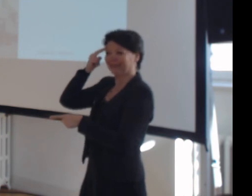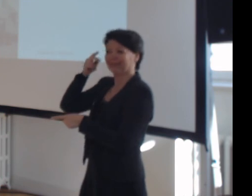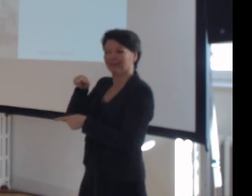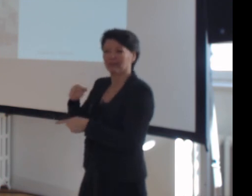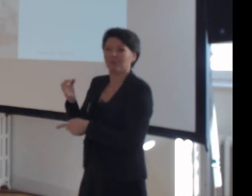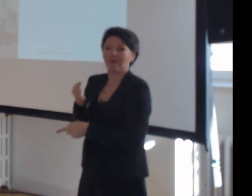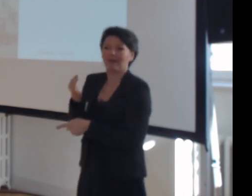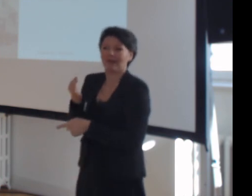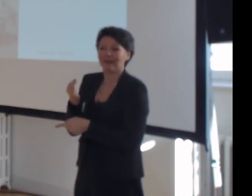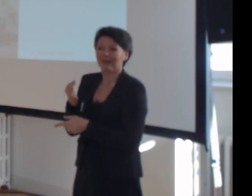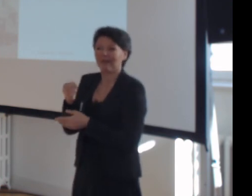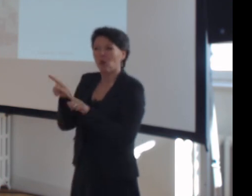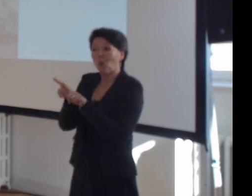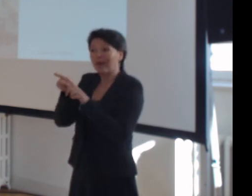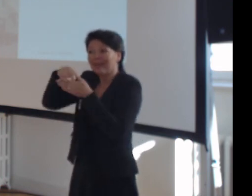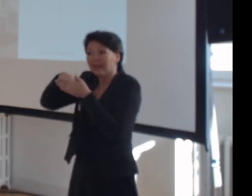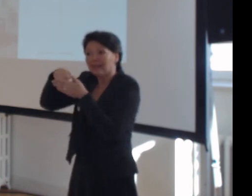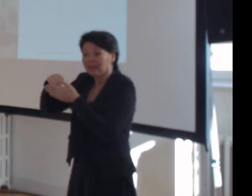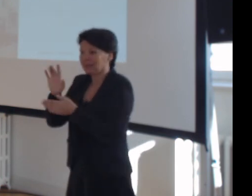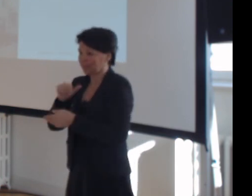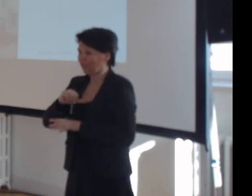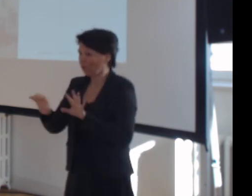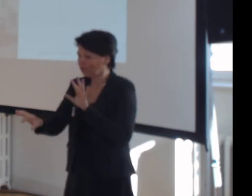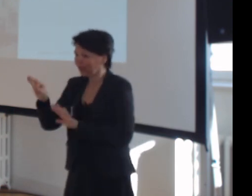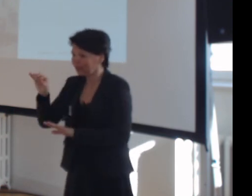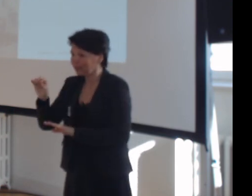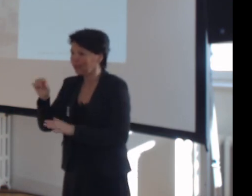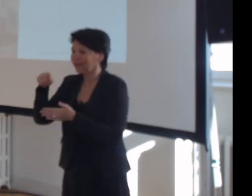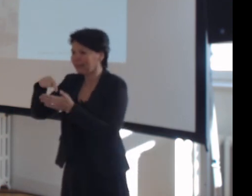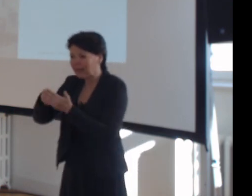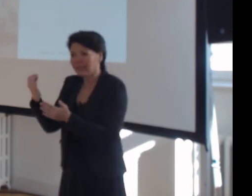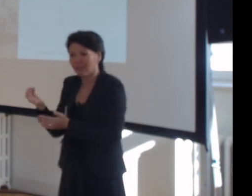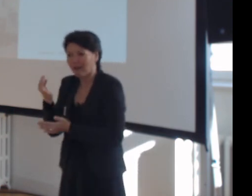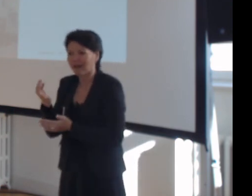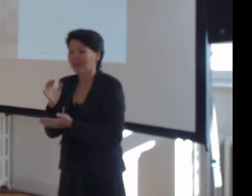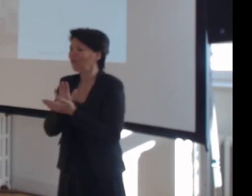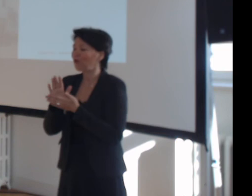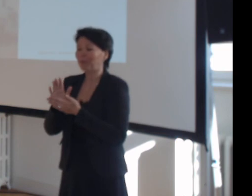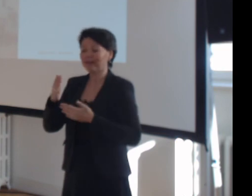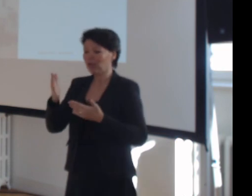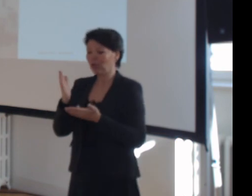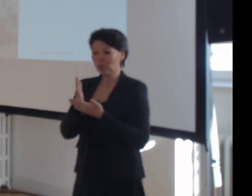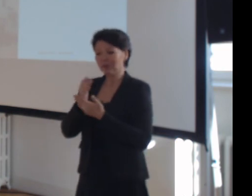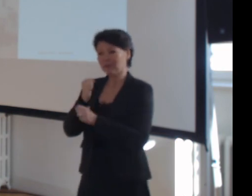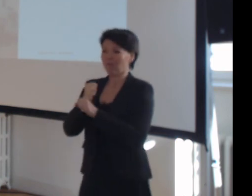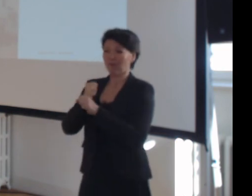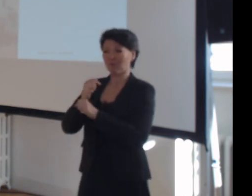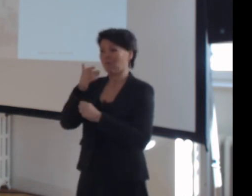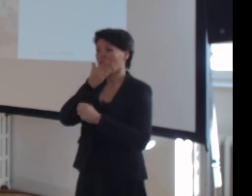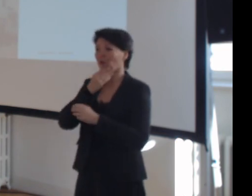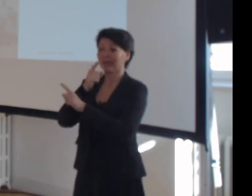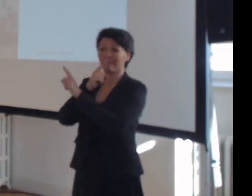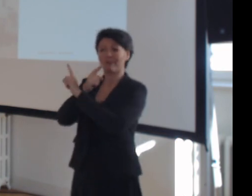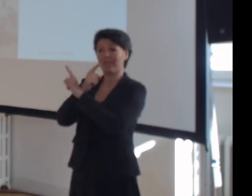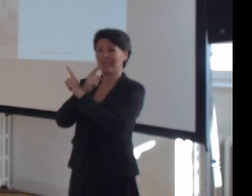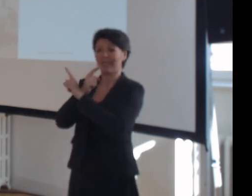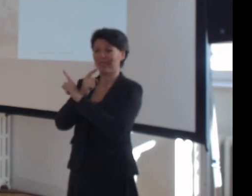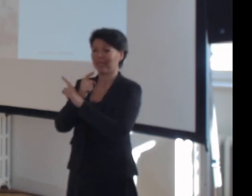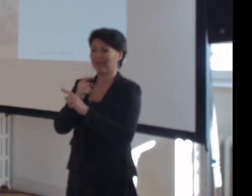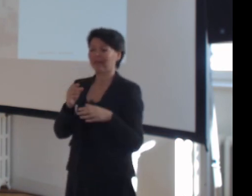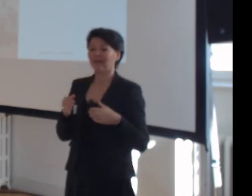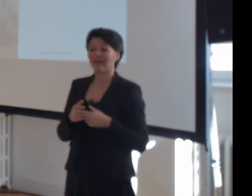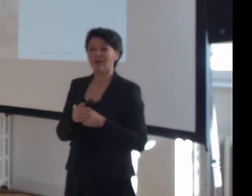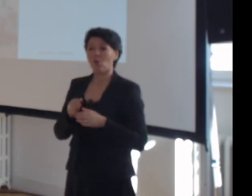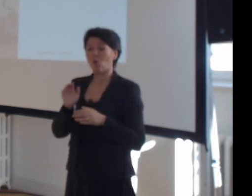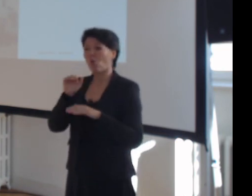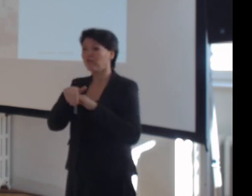the details as we discovered ourselves. For example, at one point we had a lovely DVD in our collection about